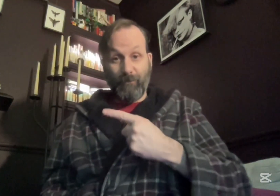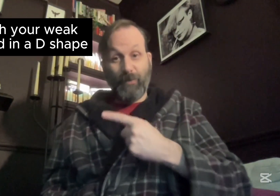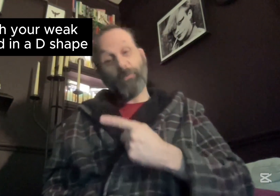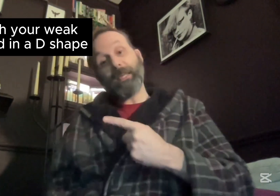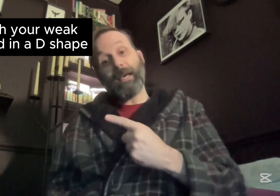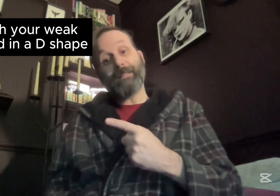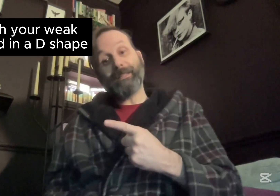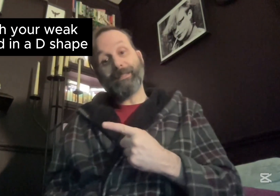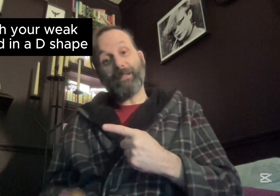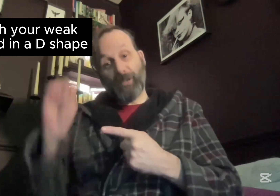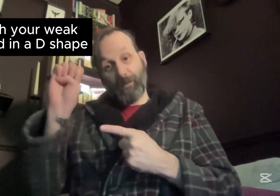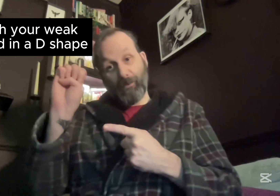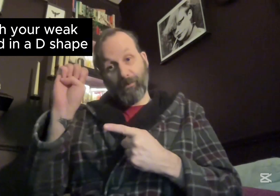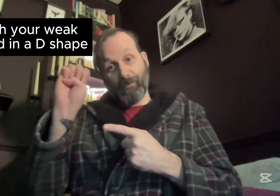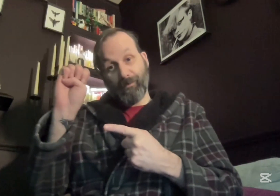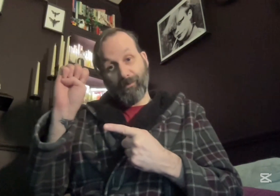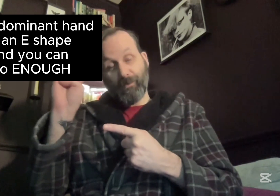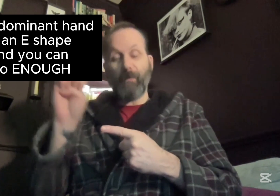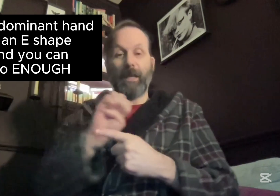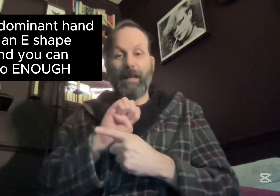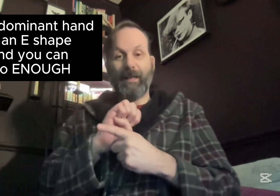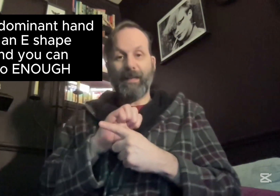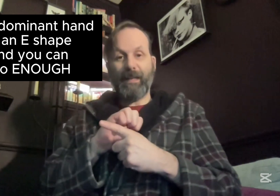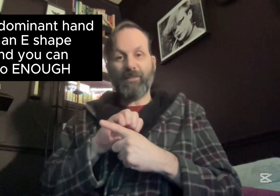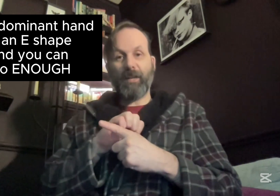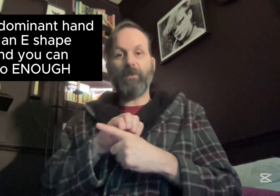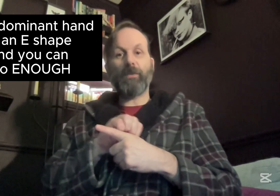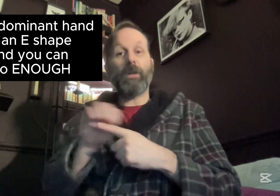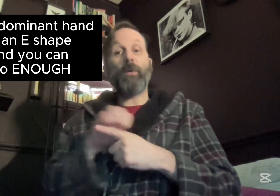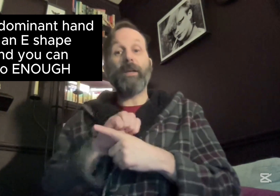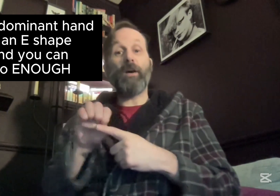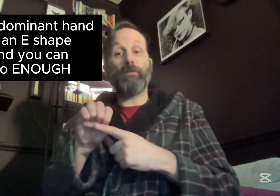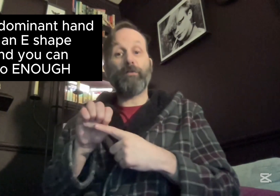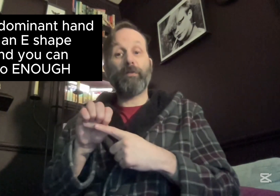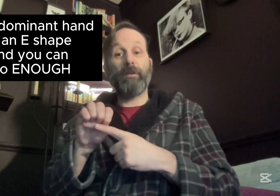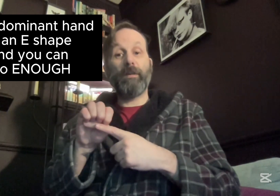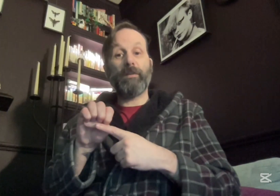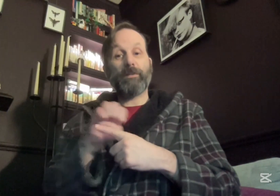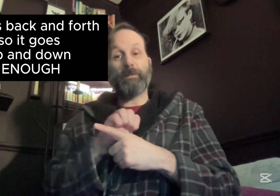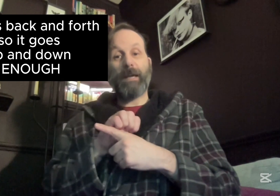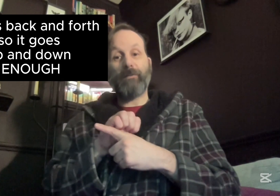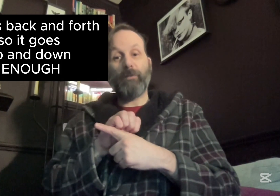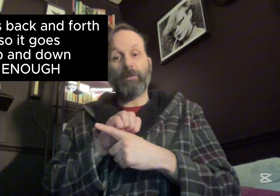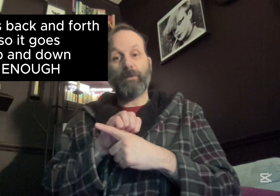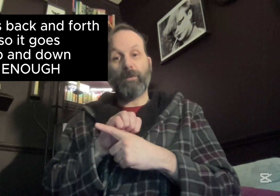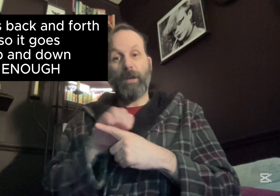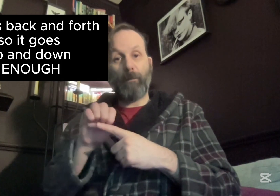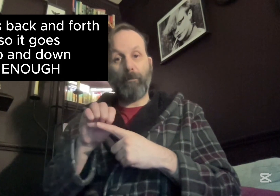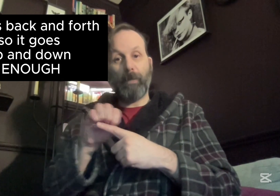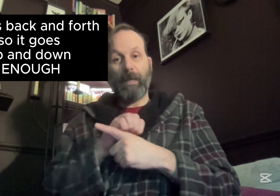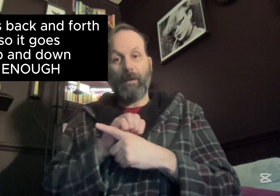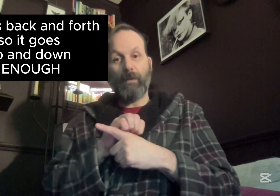With your weak hand in a D shape, your dominant hand in an E shape, you can go enough. It goes back and forth, so it goes up and down,